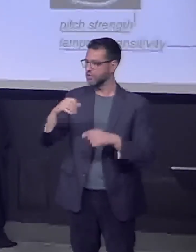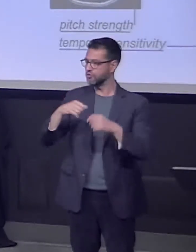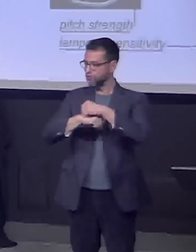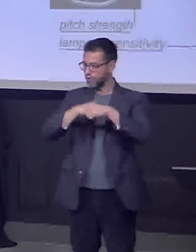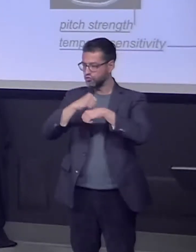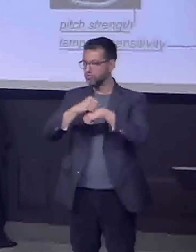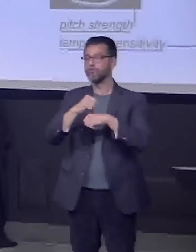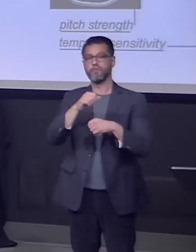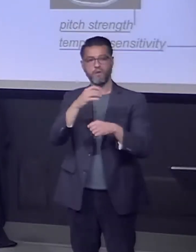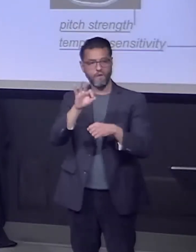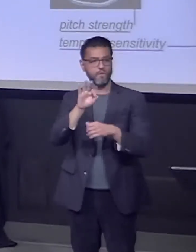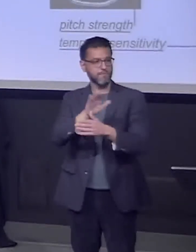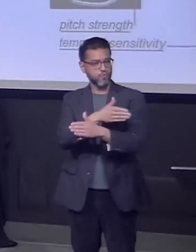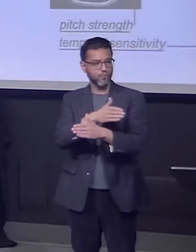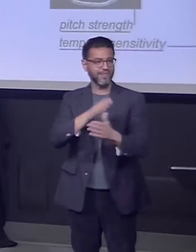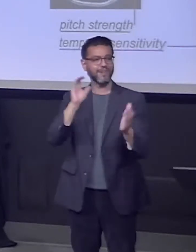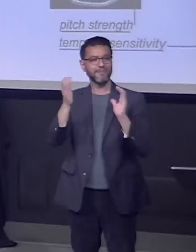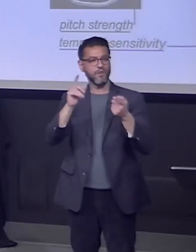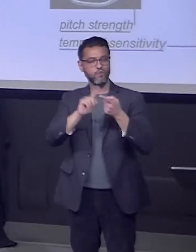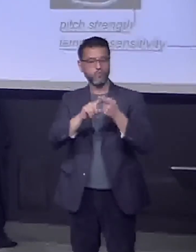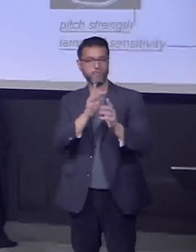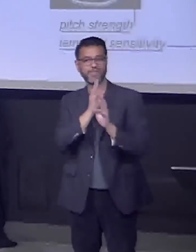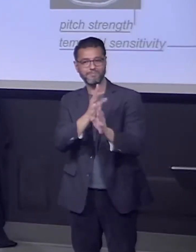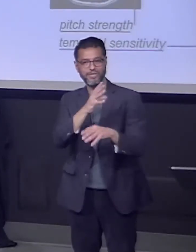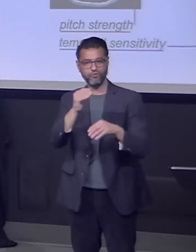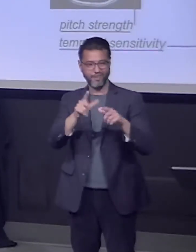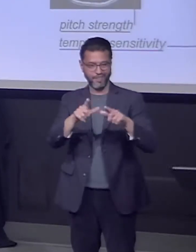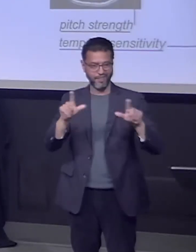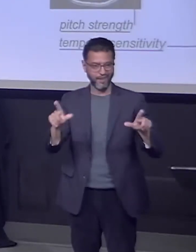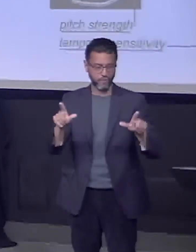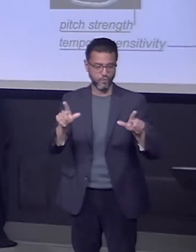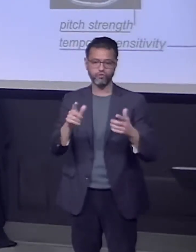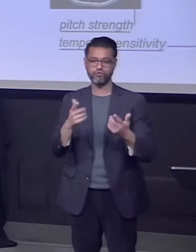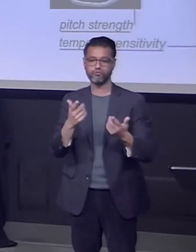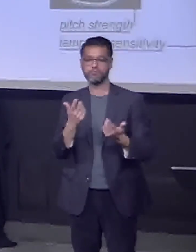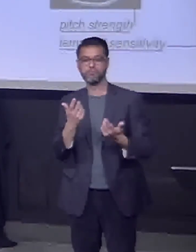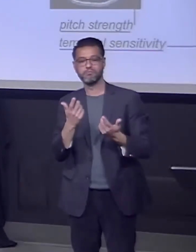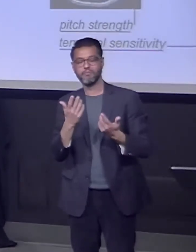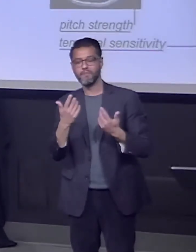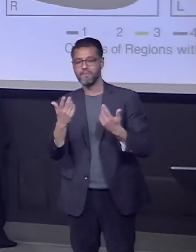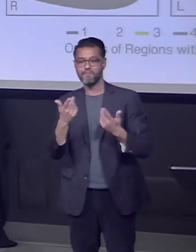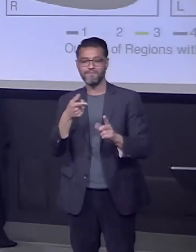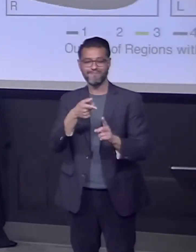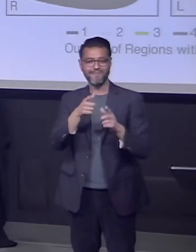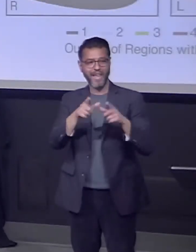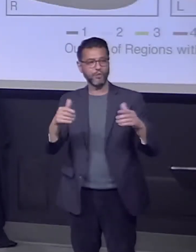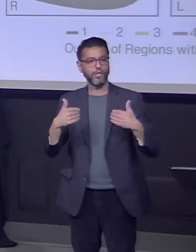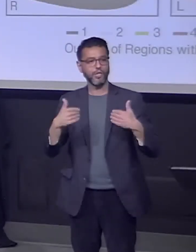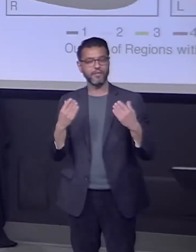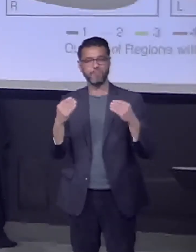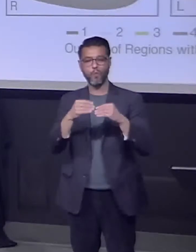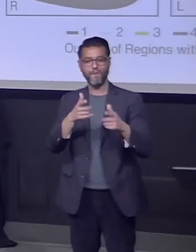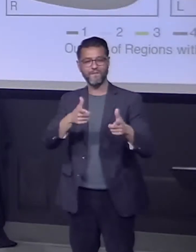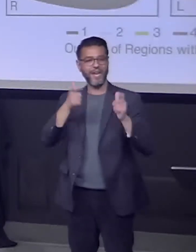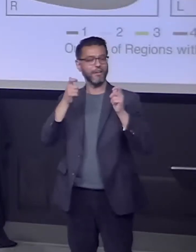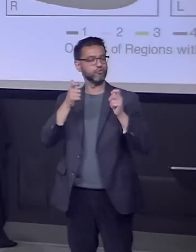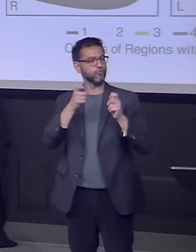to speech and language, which has sort of faster components in frequency